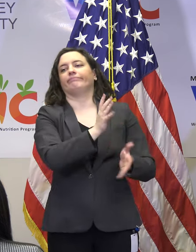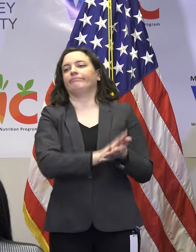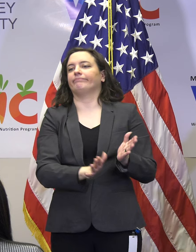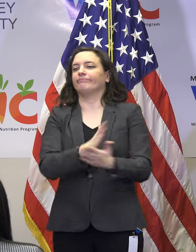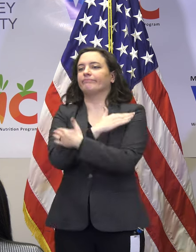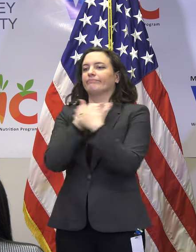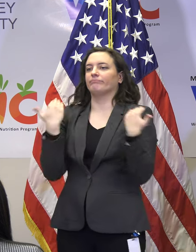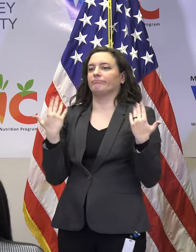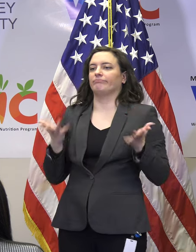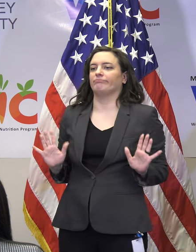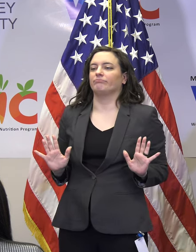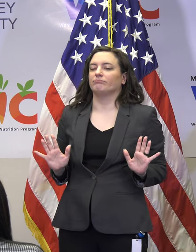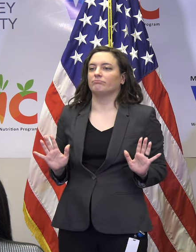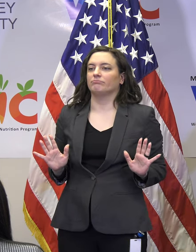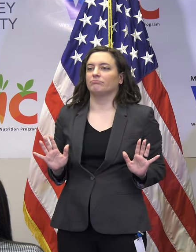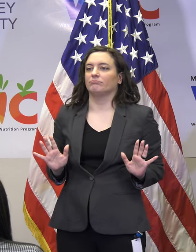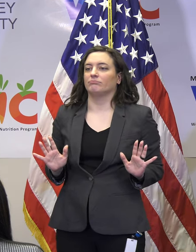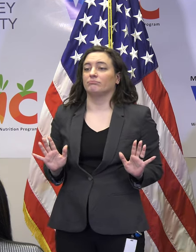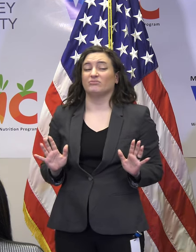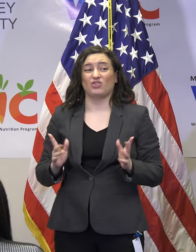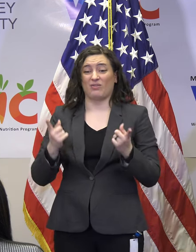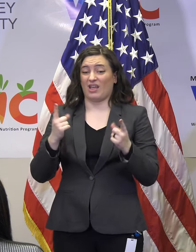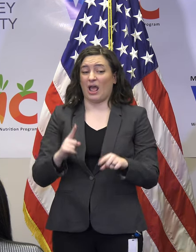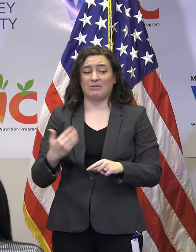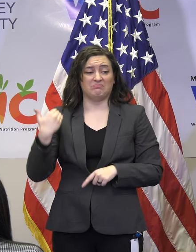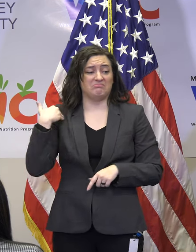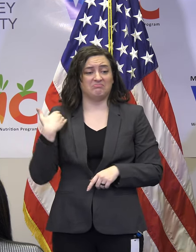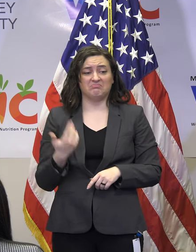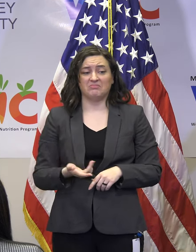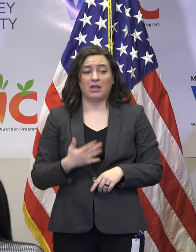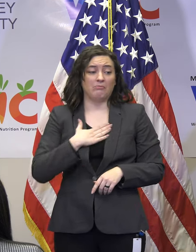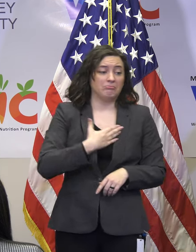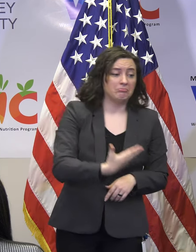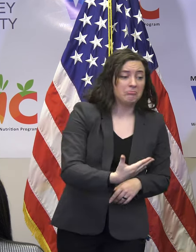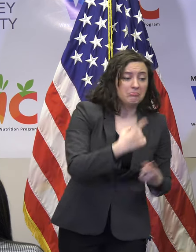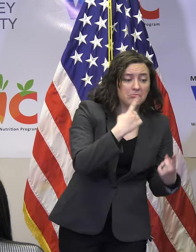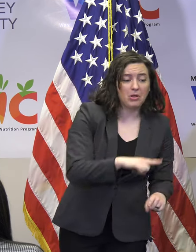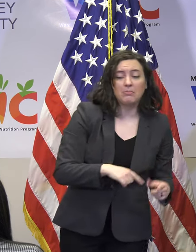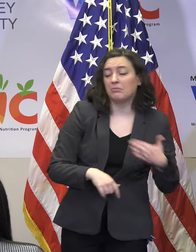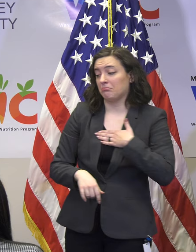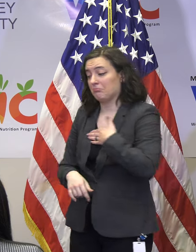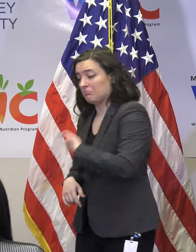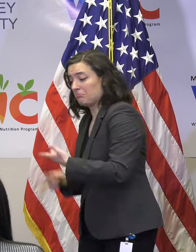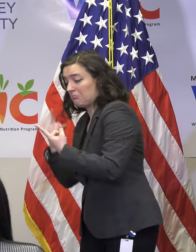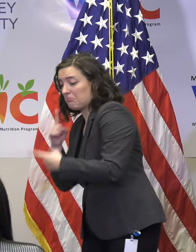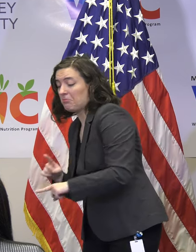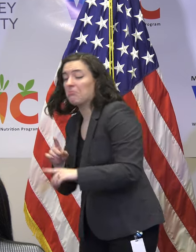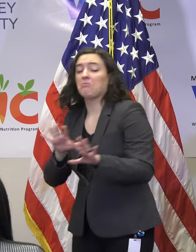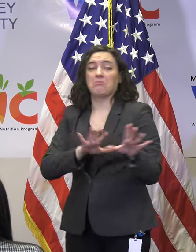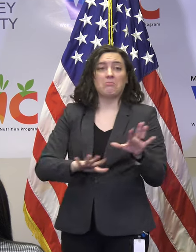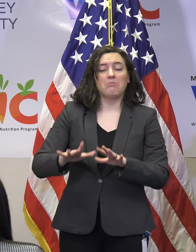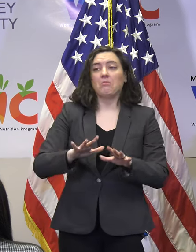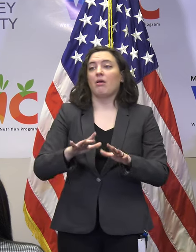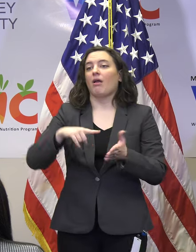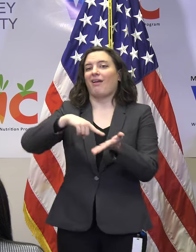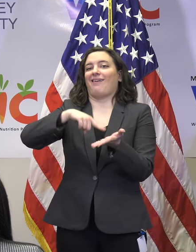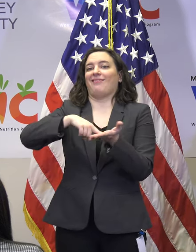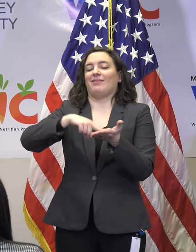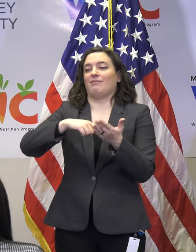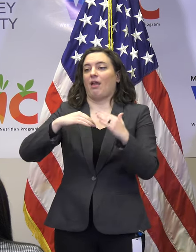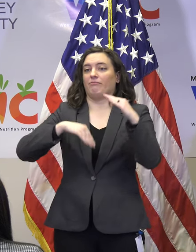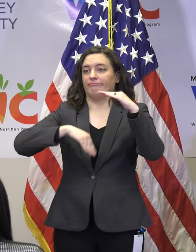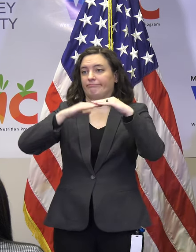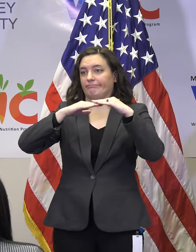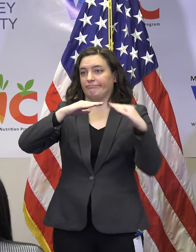that negotiation's over. It took place, concessions were made, and the debt ceiling was raised. So in the context